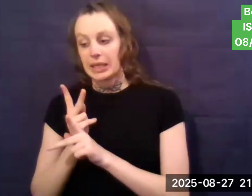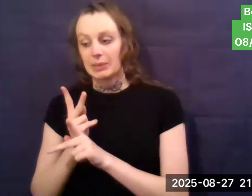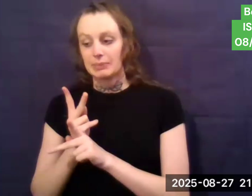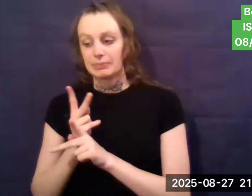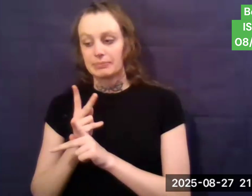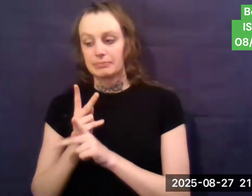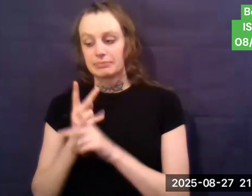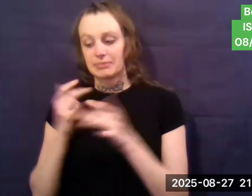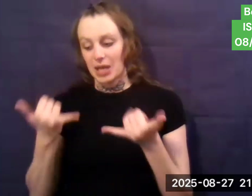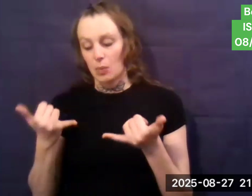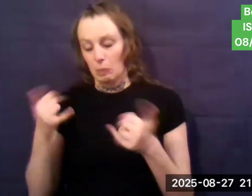now. Um,